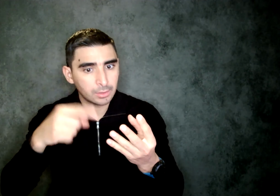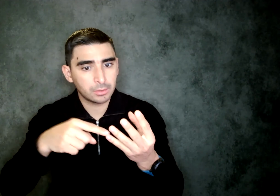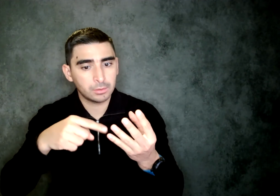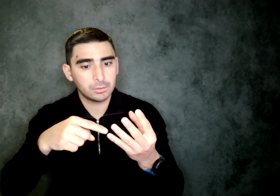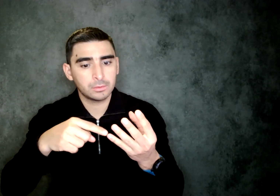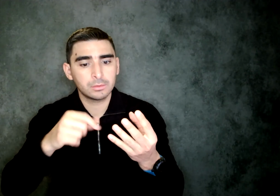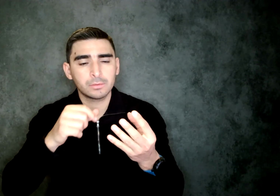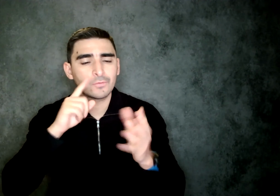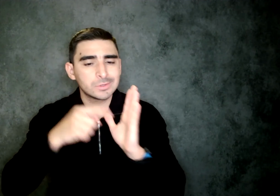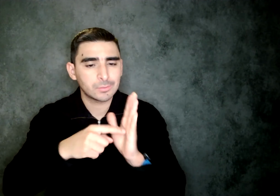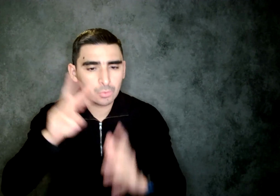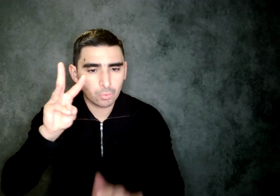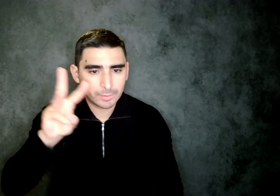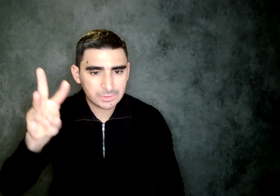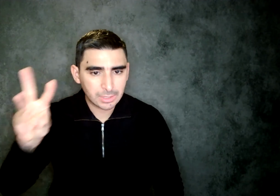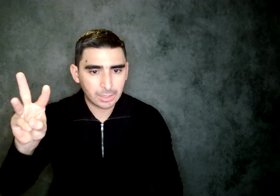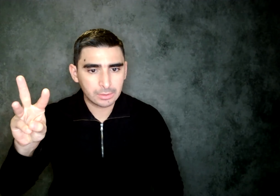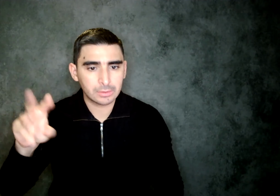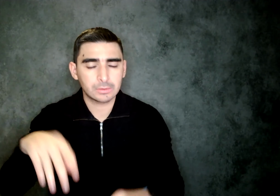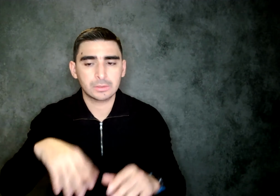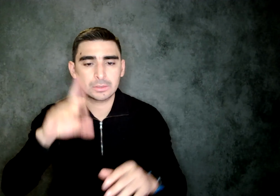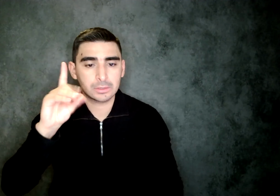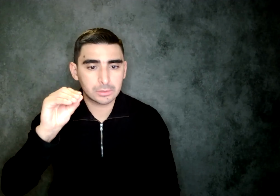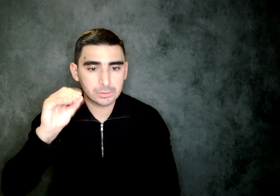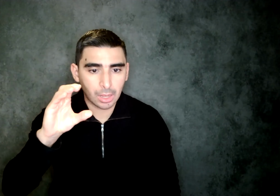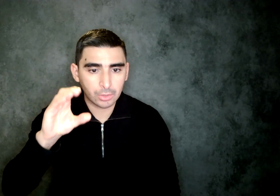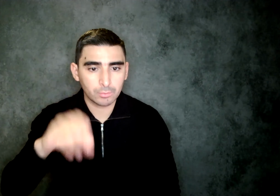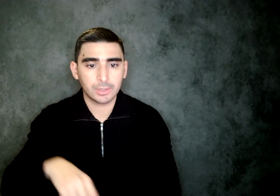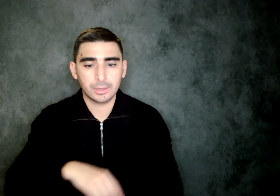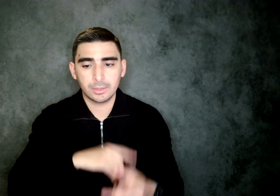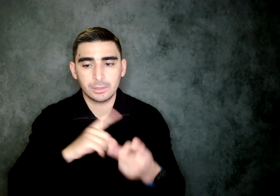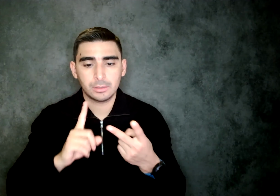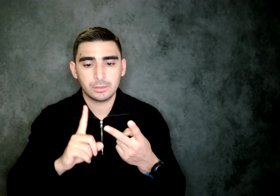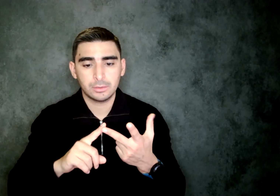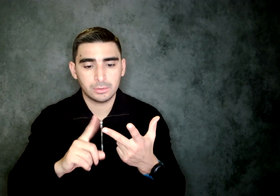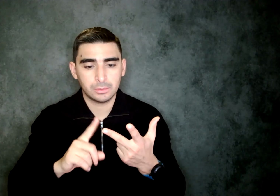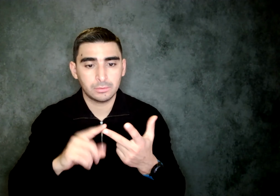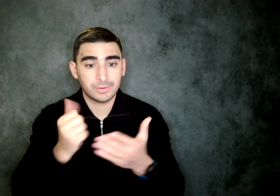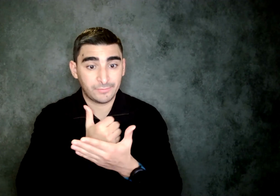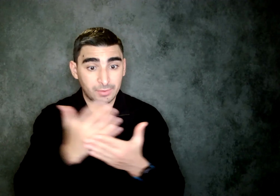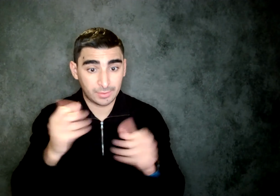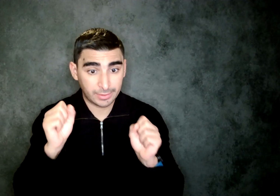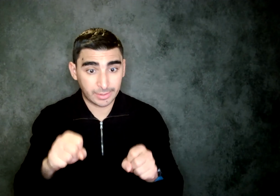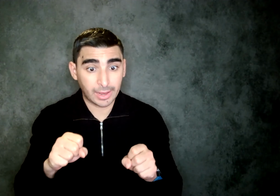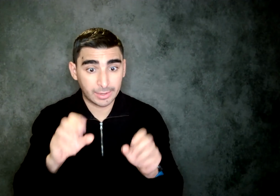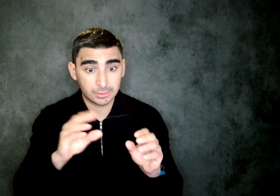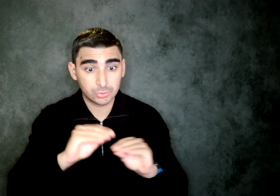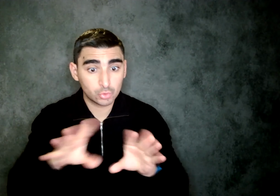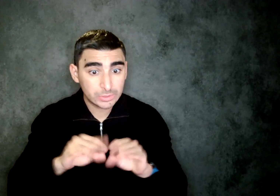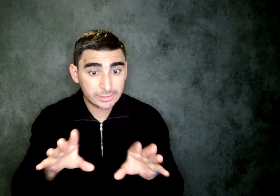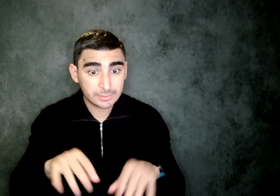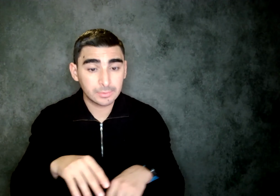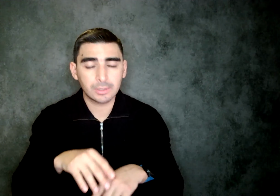about website accessibility and document accessibility, making sure everything is screen reader compatible and materials are being